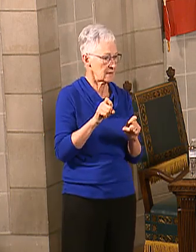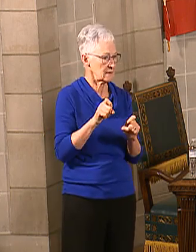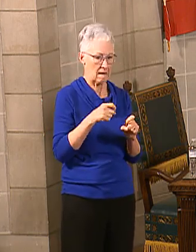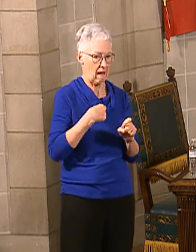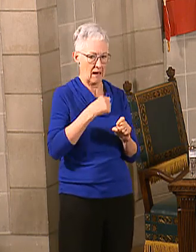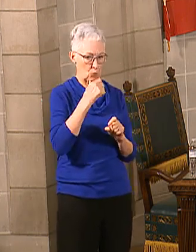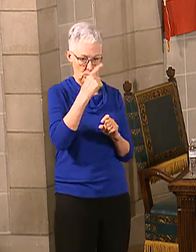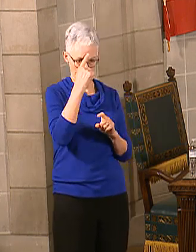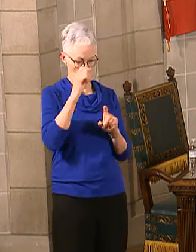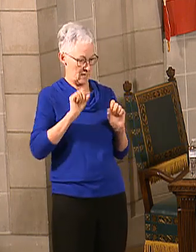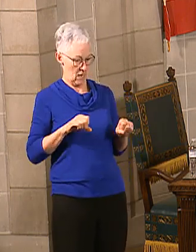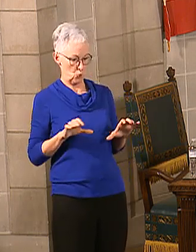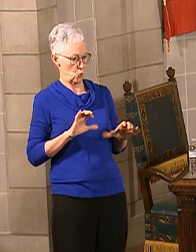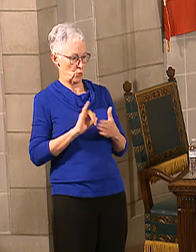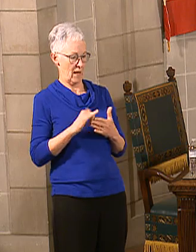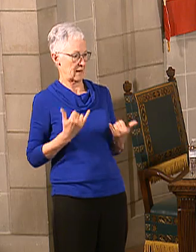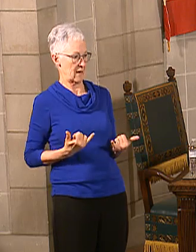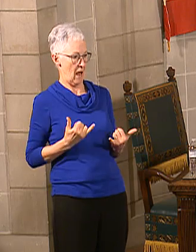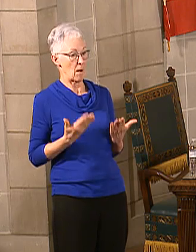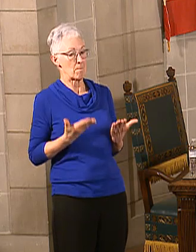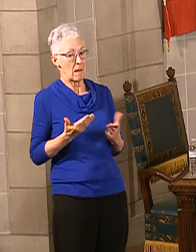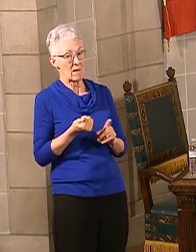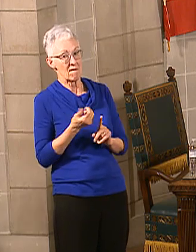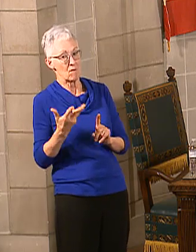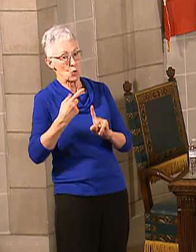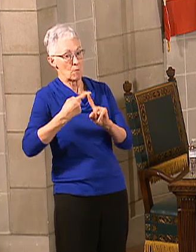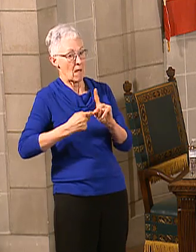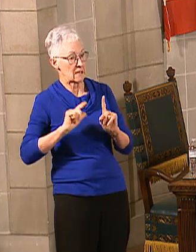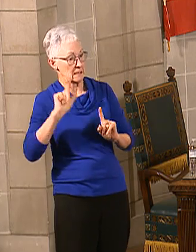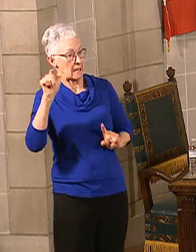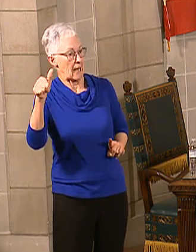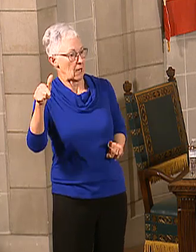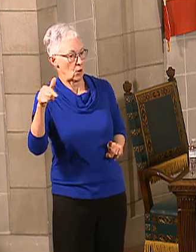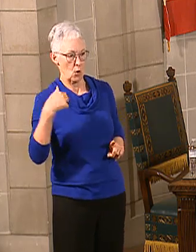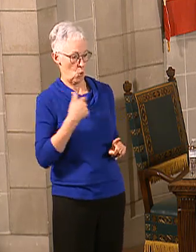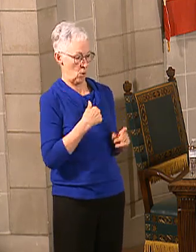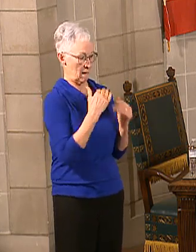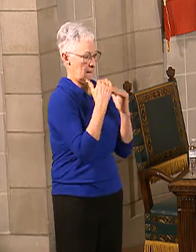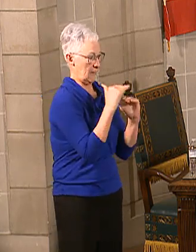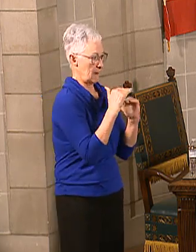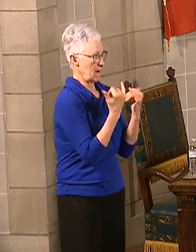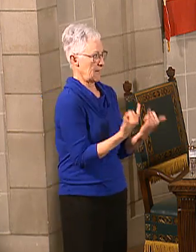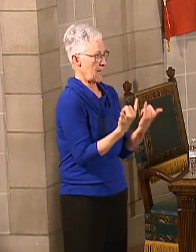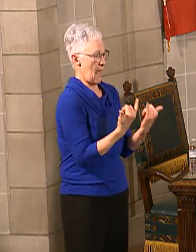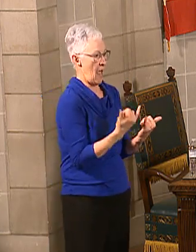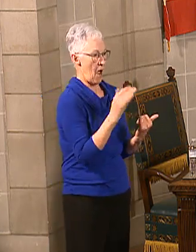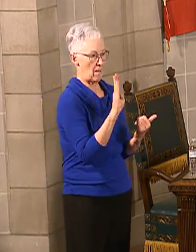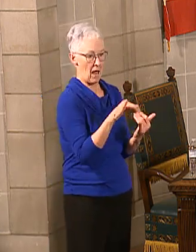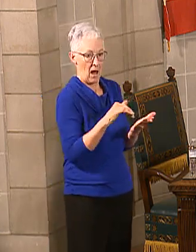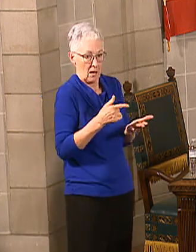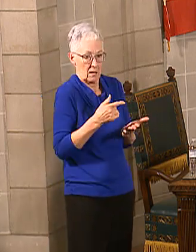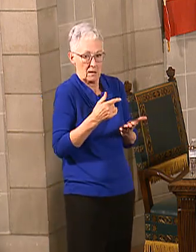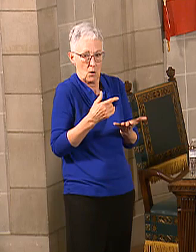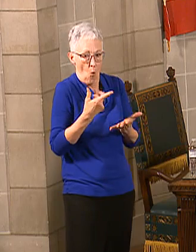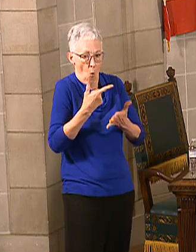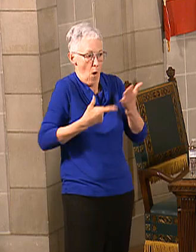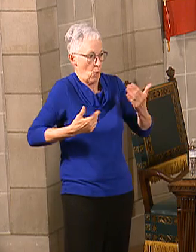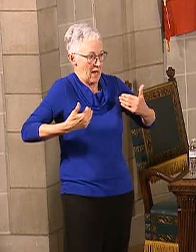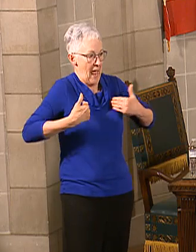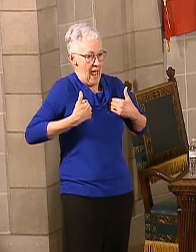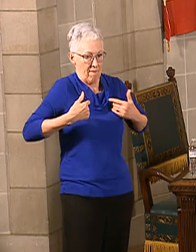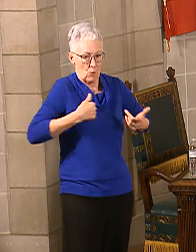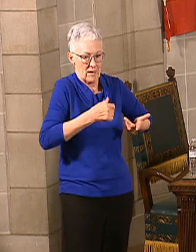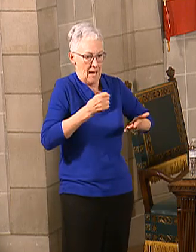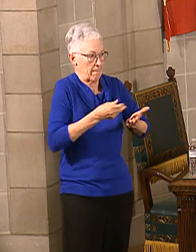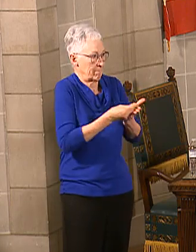that. Right now, we are limited with what we can buy right now in the open marketplace and what we can get from the federal government. So those are the things,